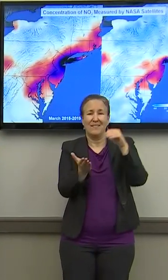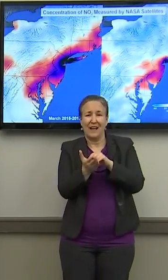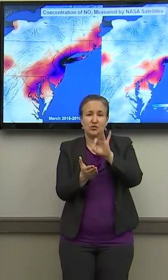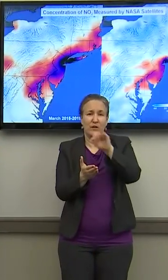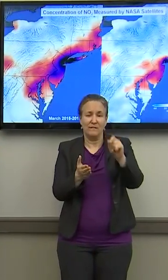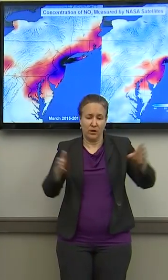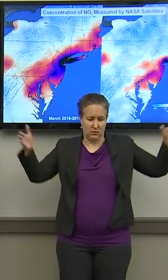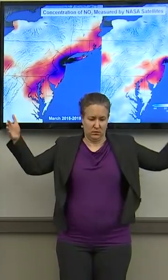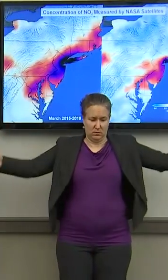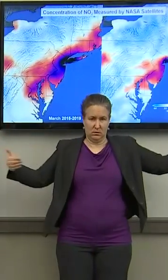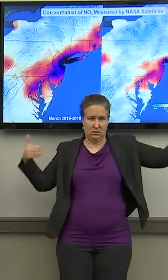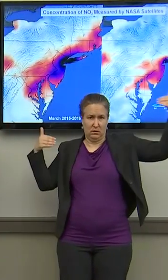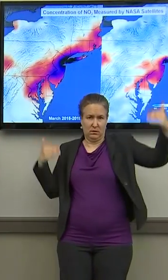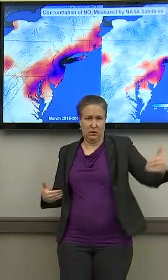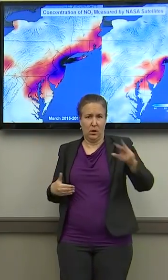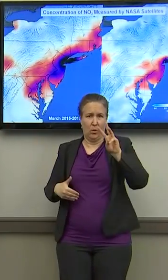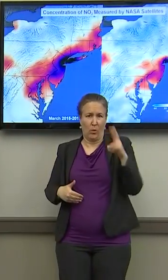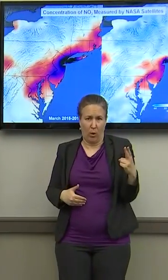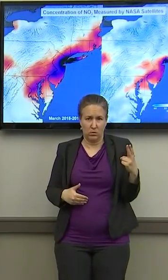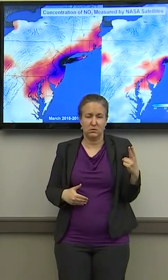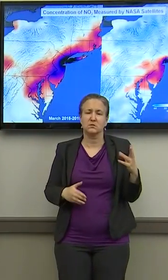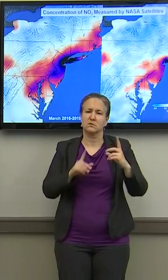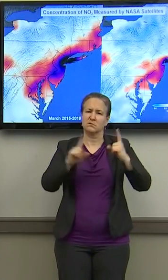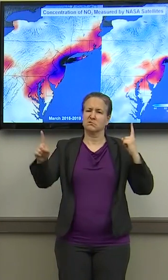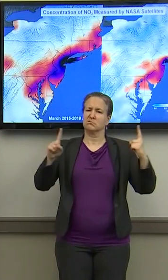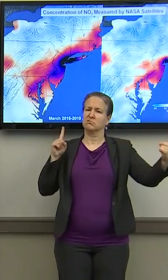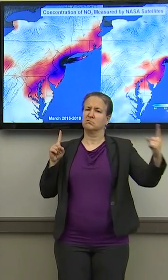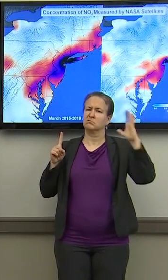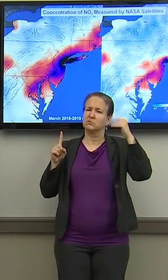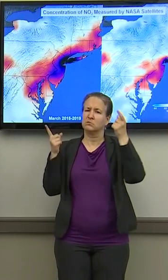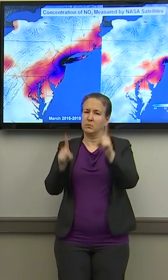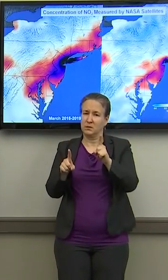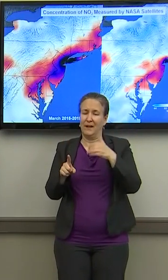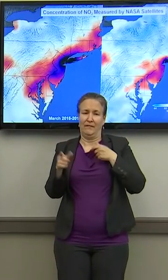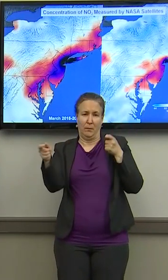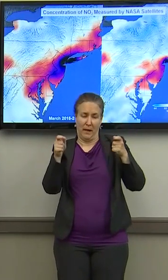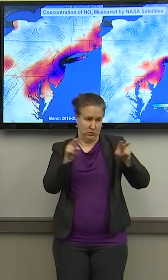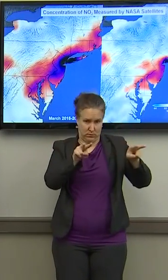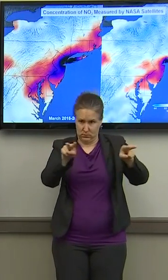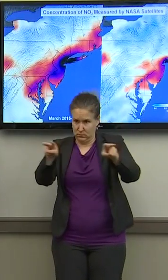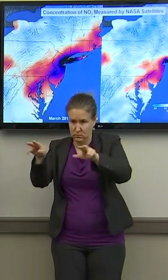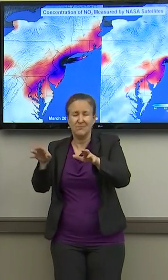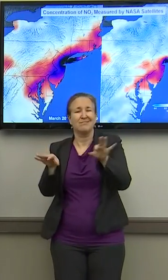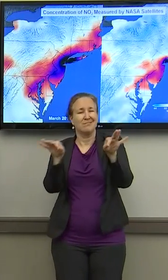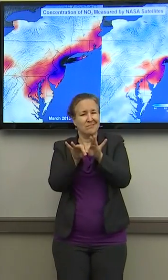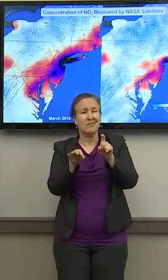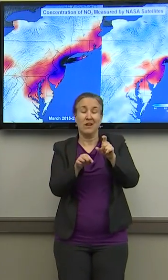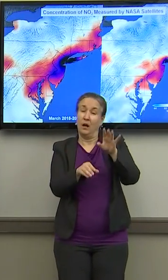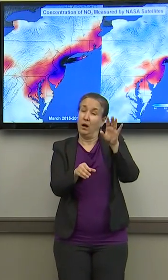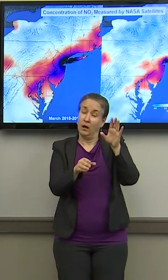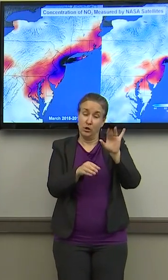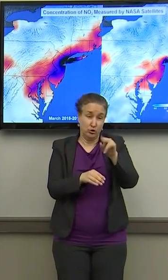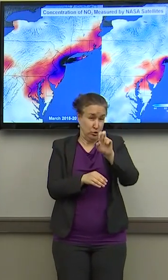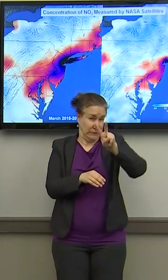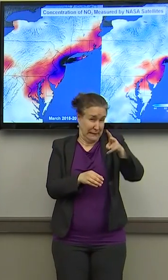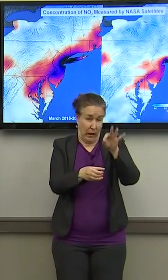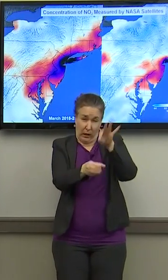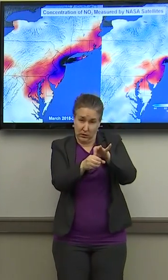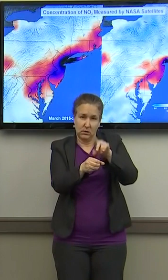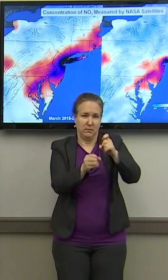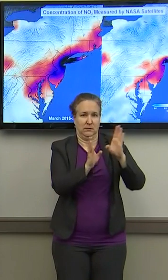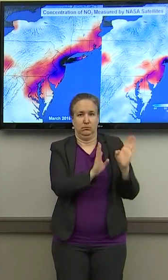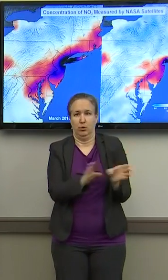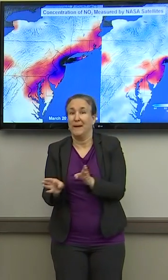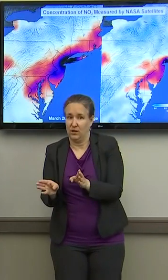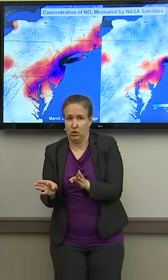square warehouse. It will be socially distant. We will have management there. We need to prepare for the election on June 2nd. We will make